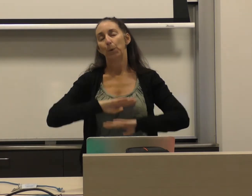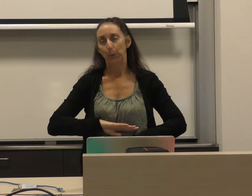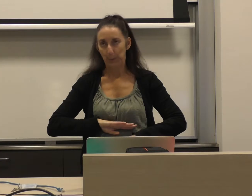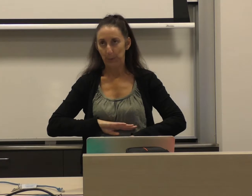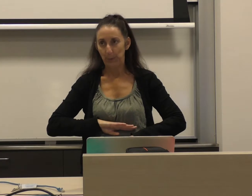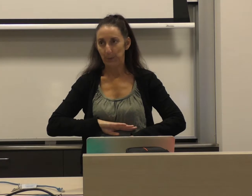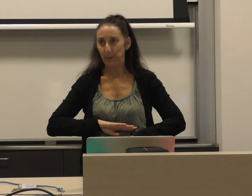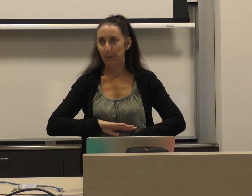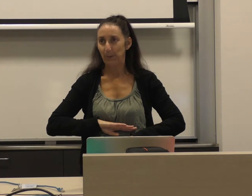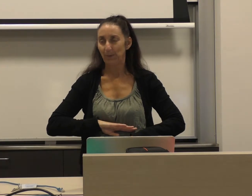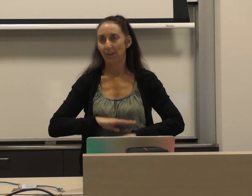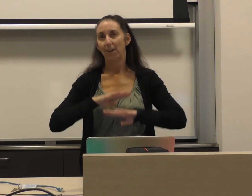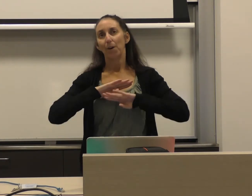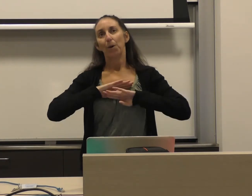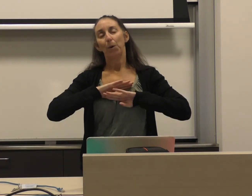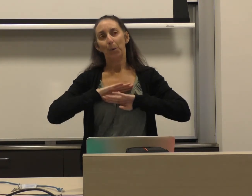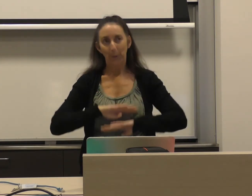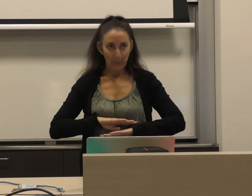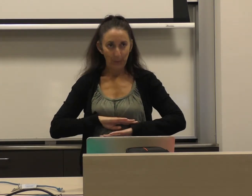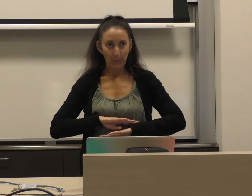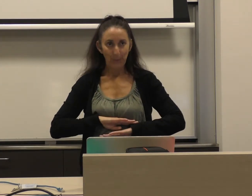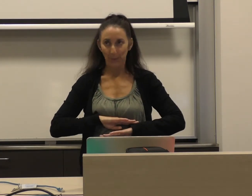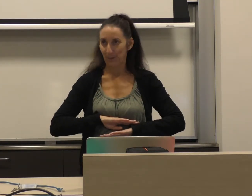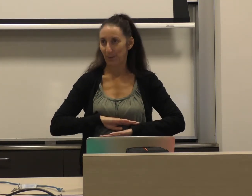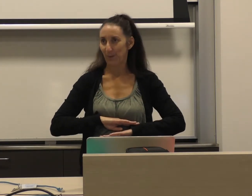Or if you're relieved, you might be blowing air out of your mouth.